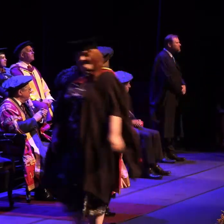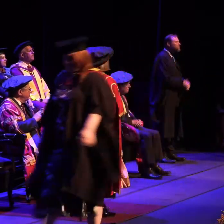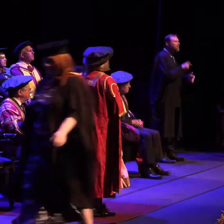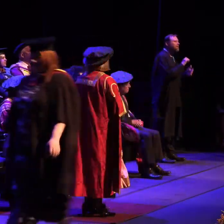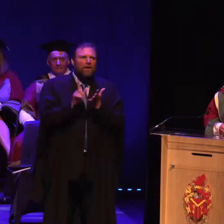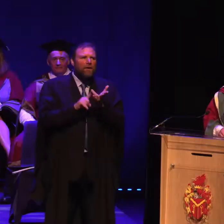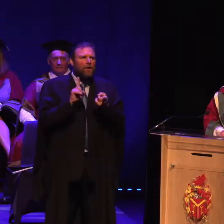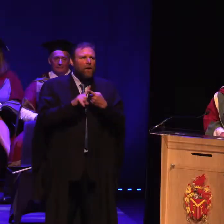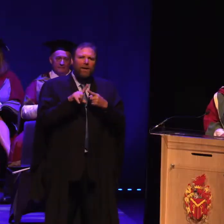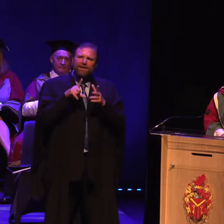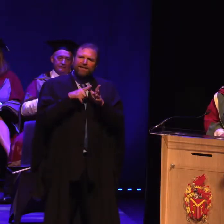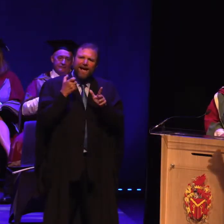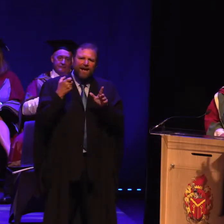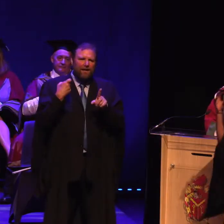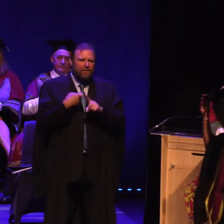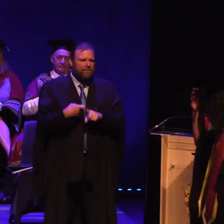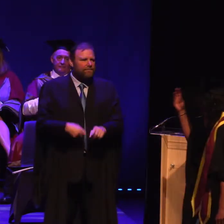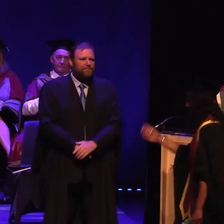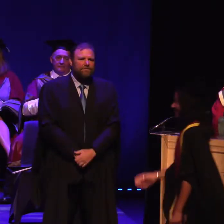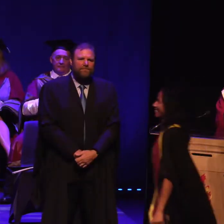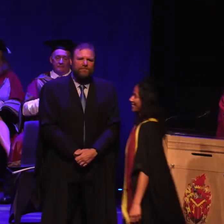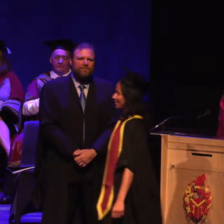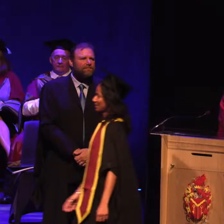Chloe Daff.